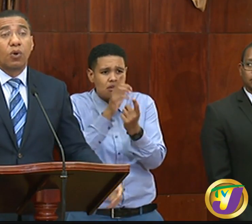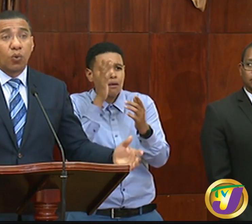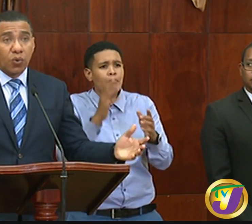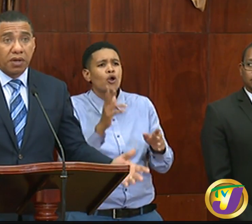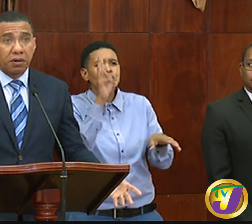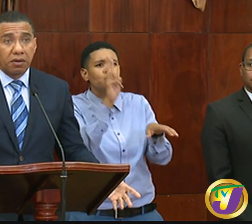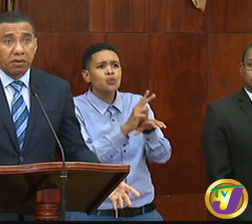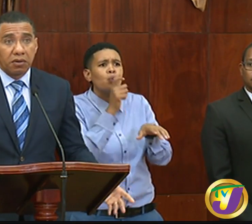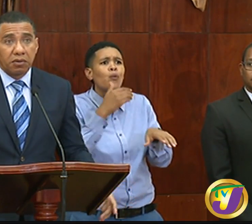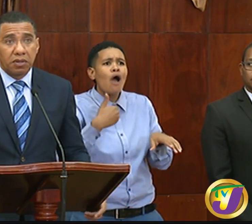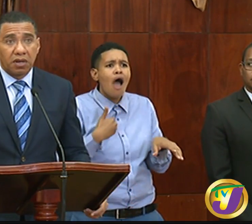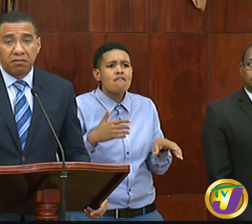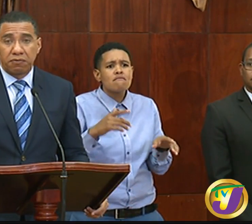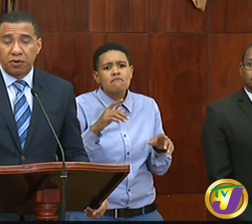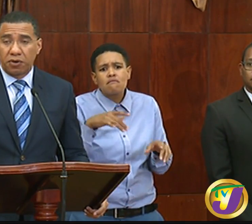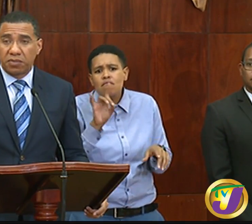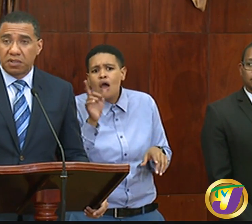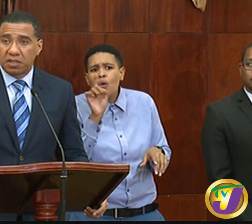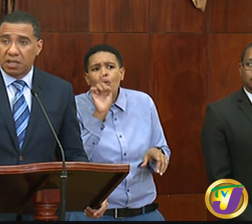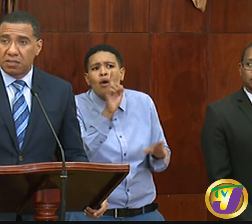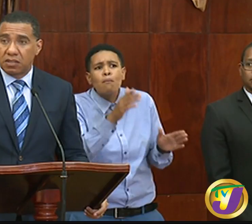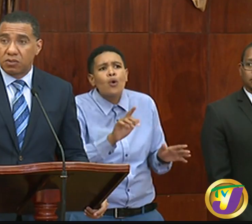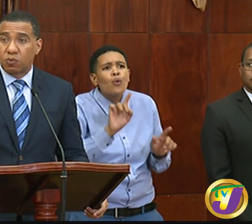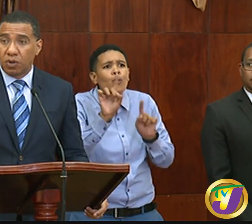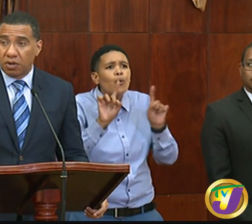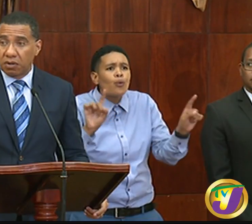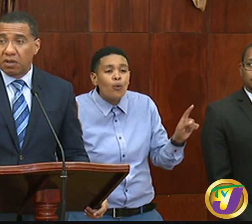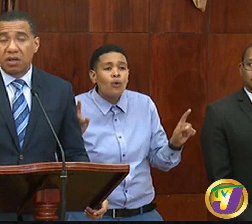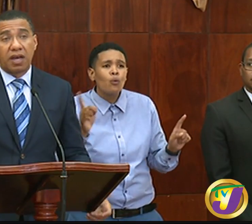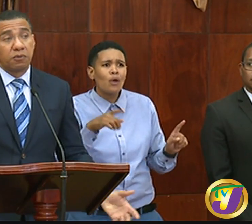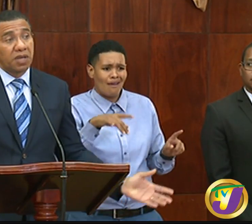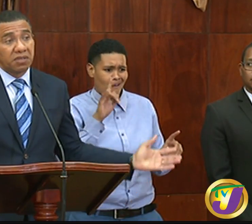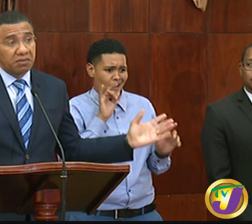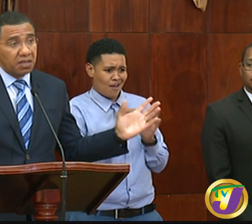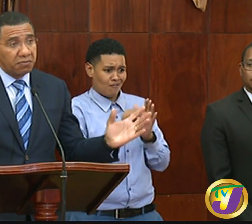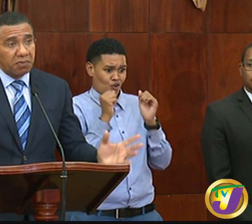places where the confirmed cases